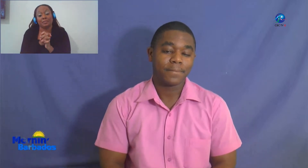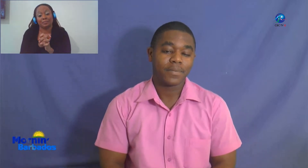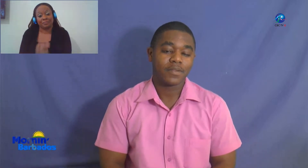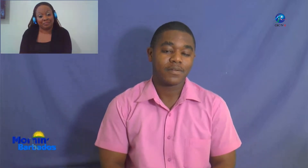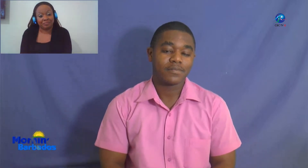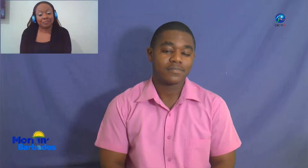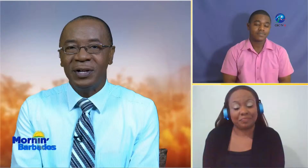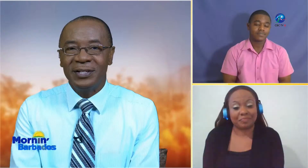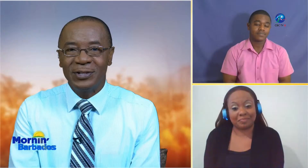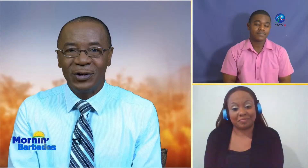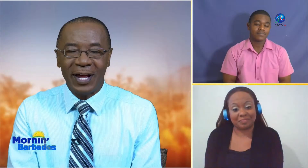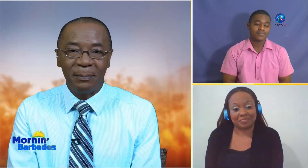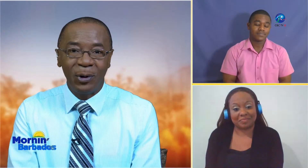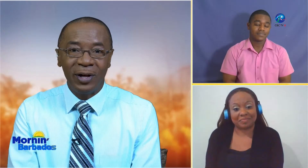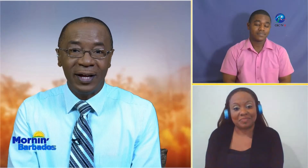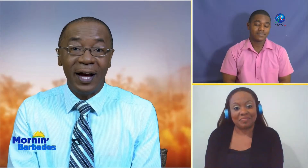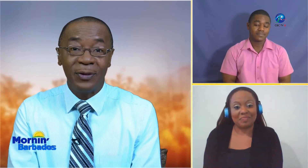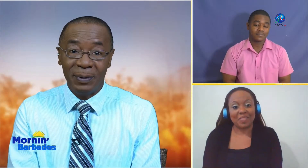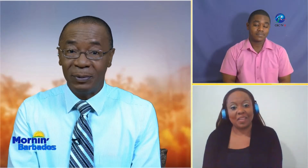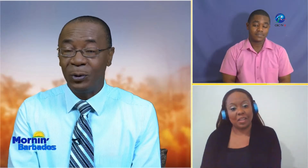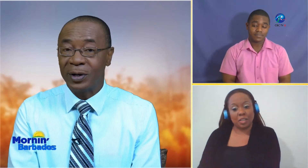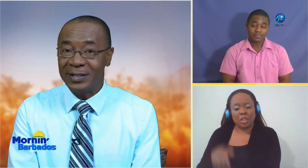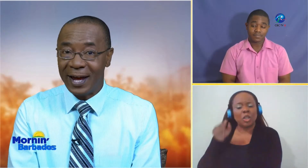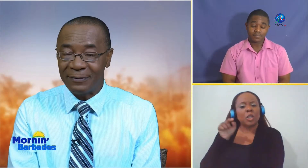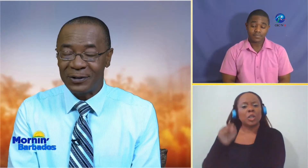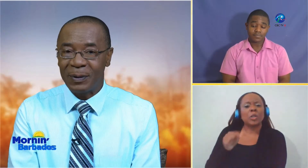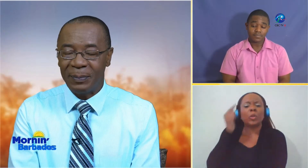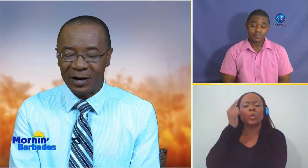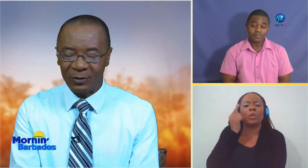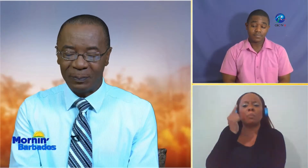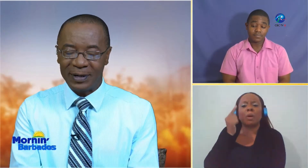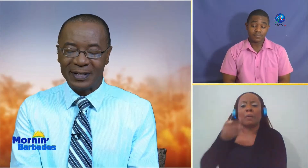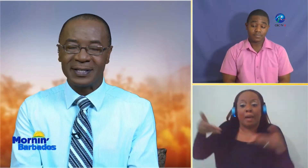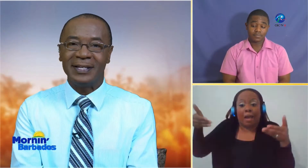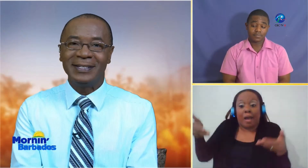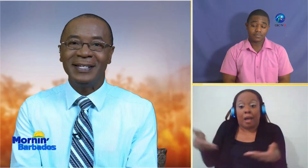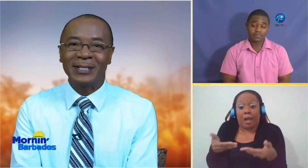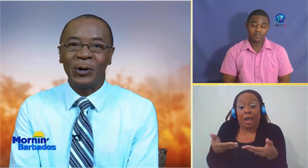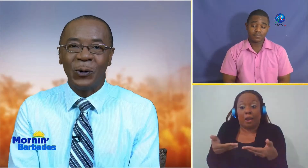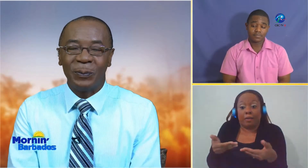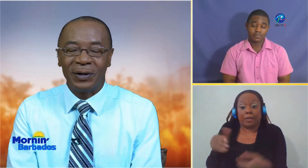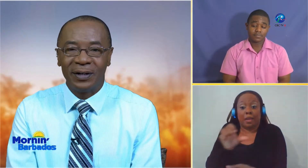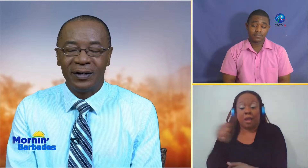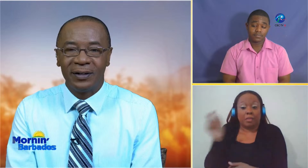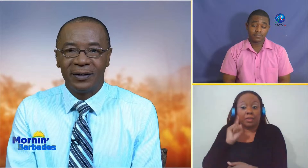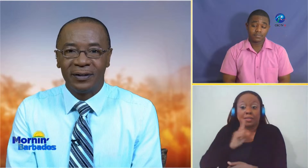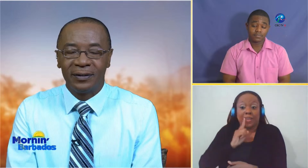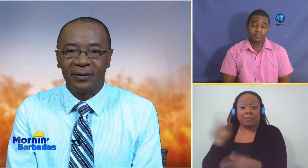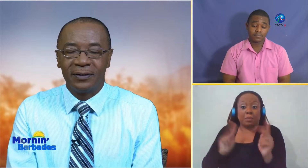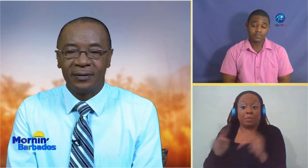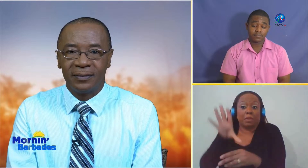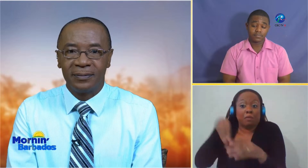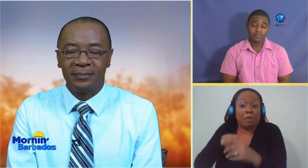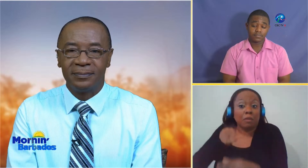inclusive. Have you considered employing other people who are deaf to be a part of your business de-scope?